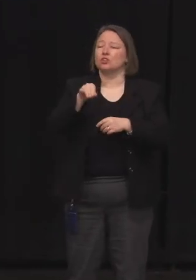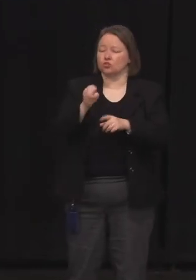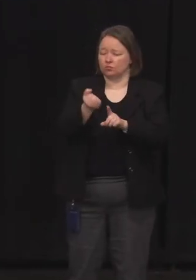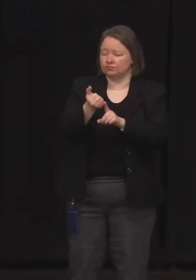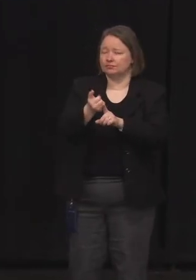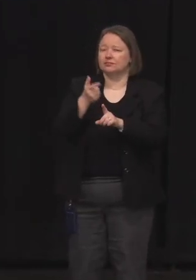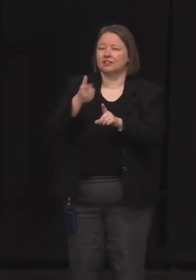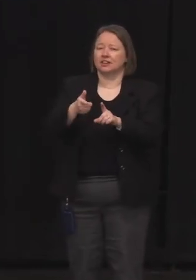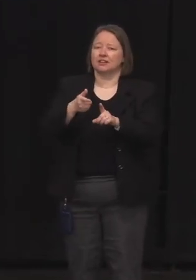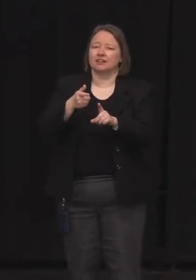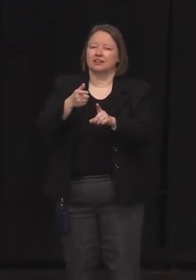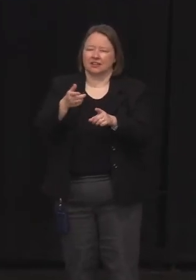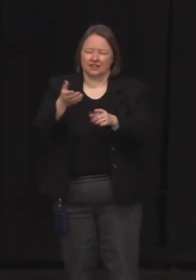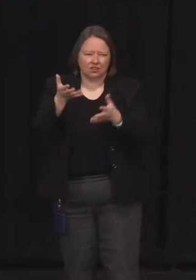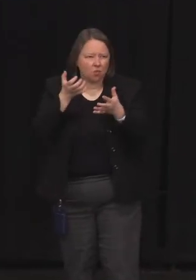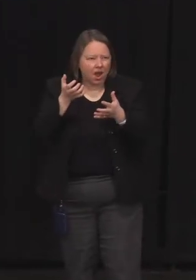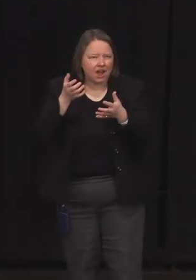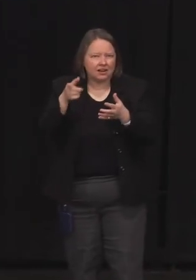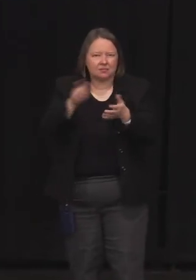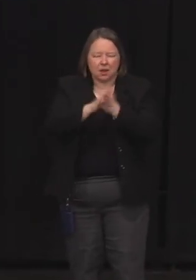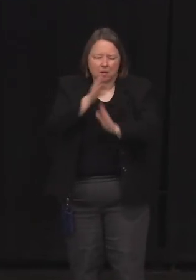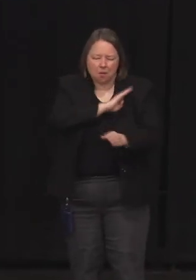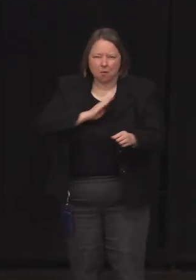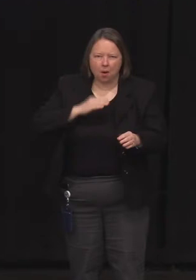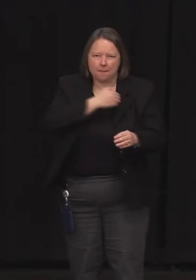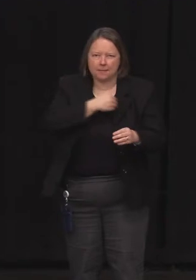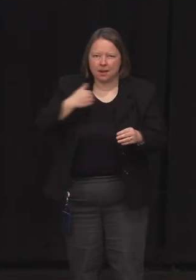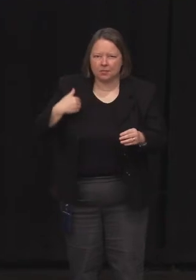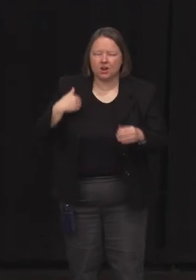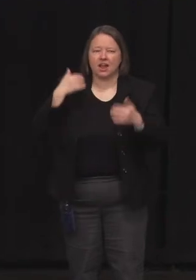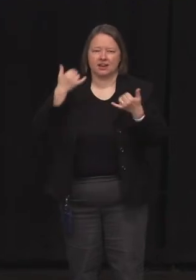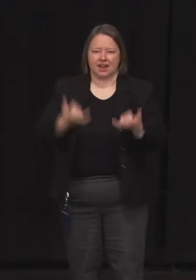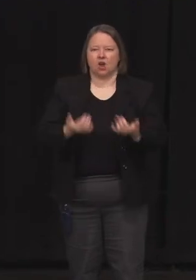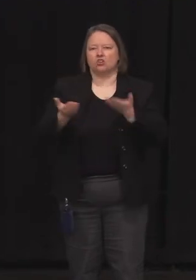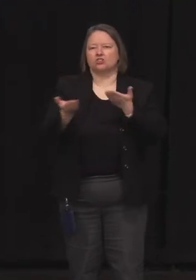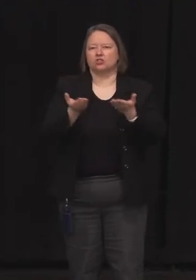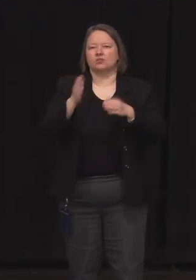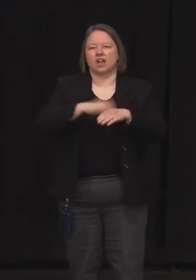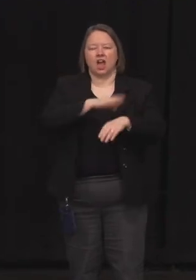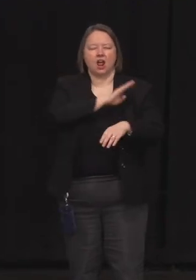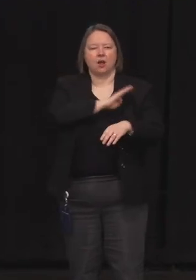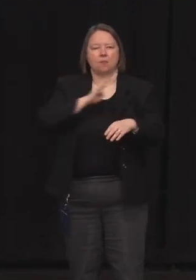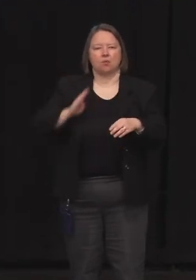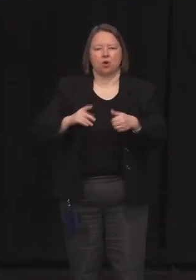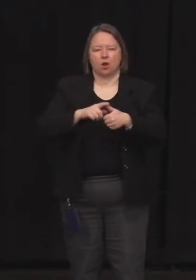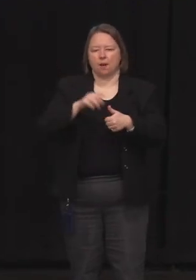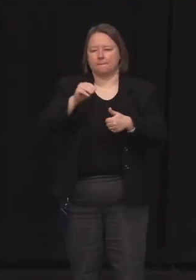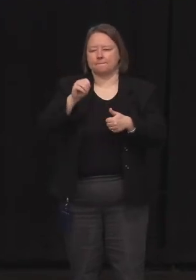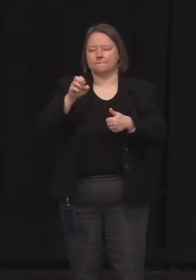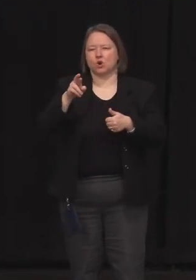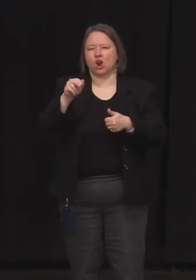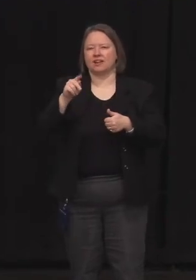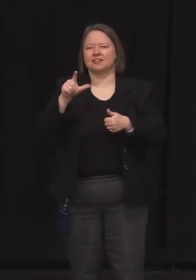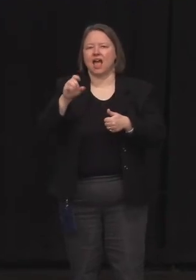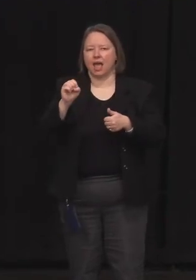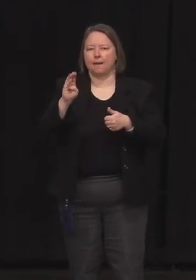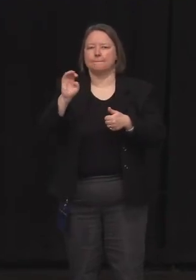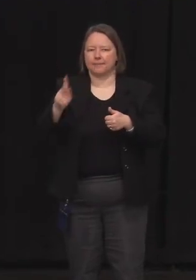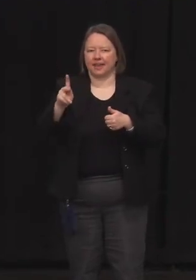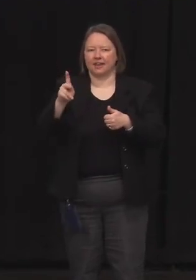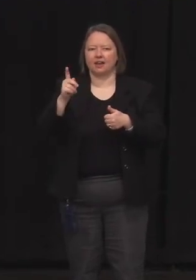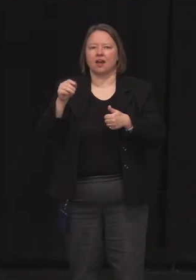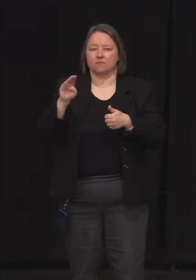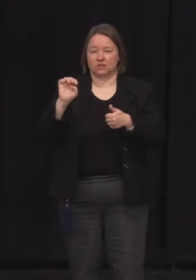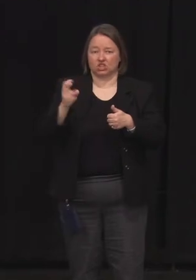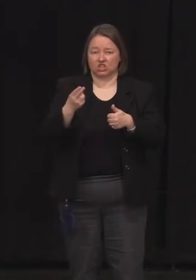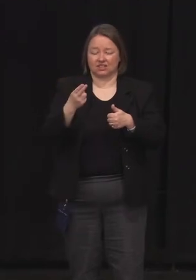much sought after board member and has served or currently serves on the boards of Mercantile Bank of